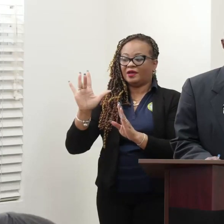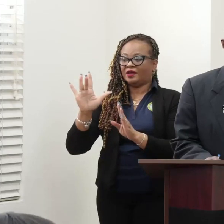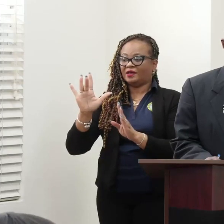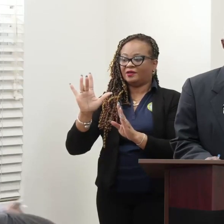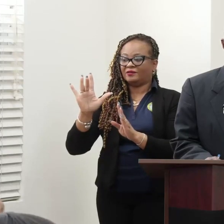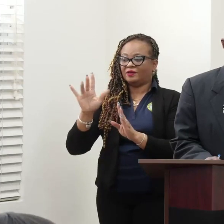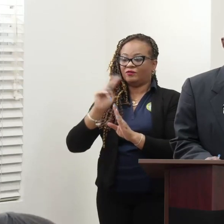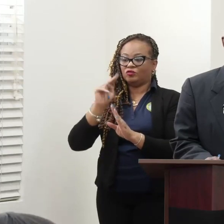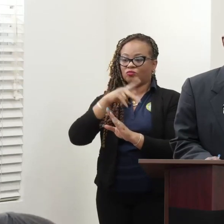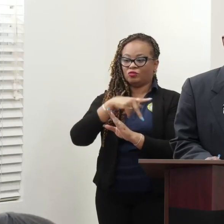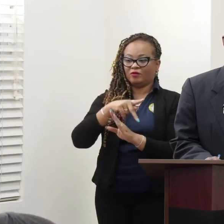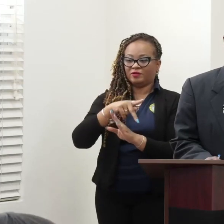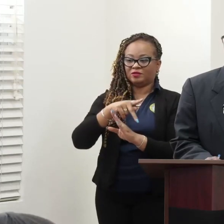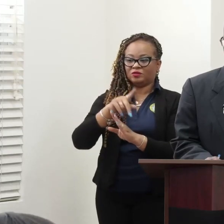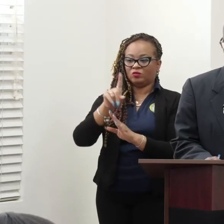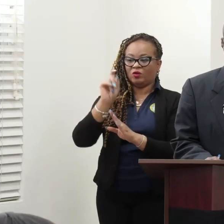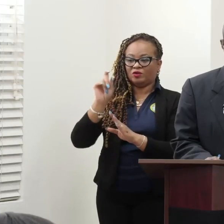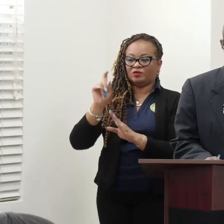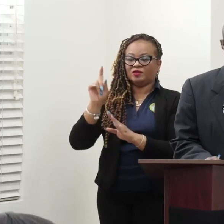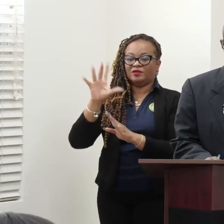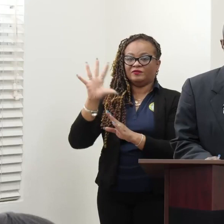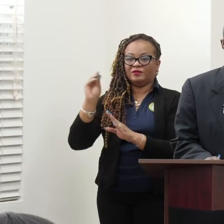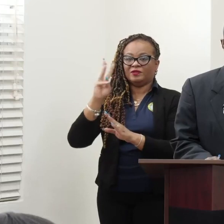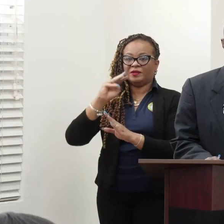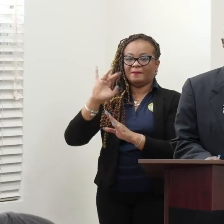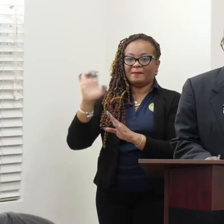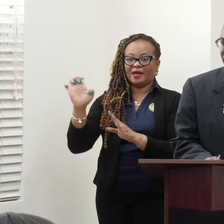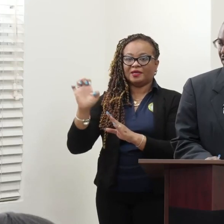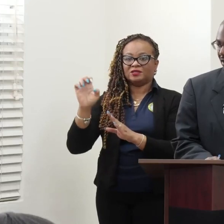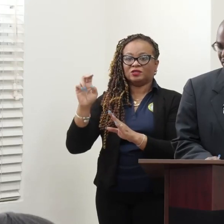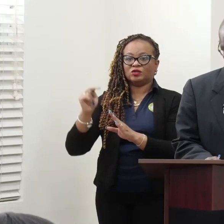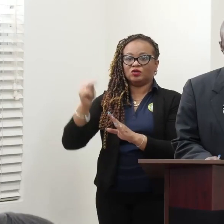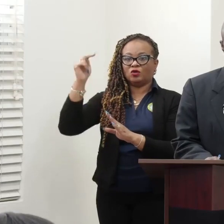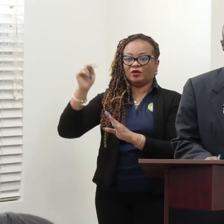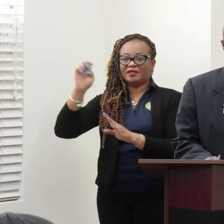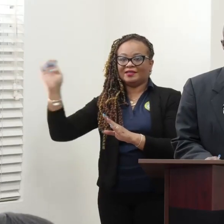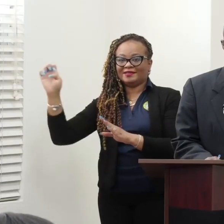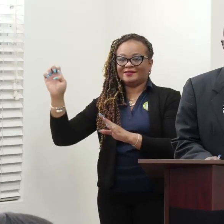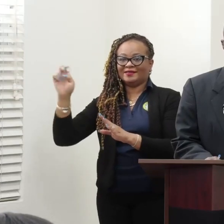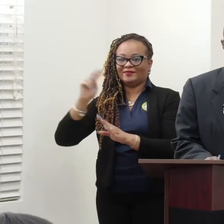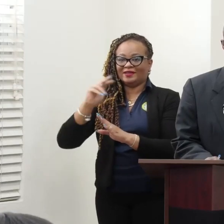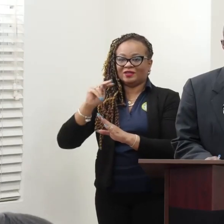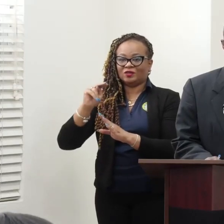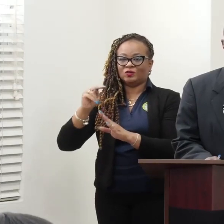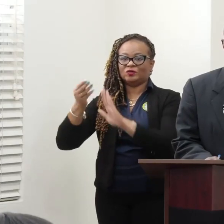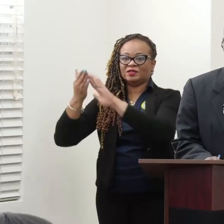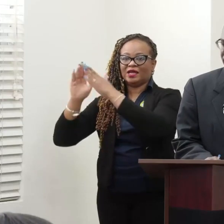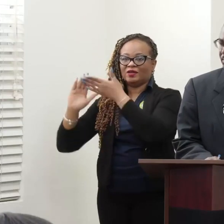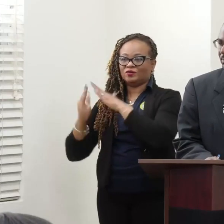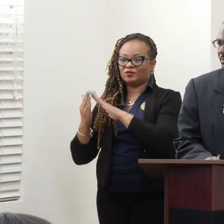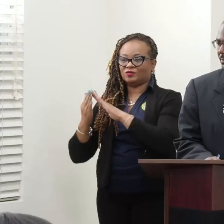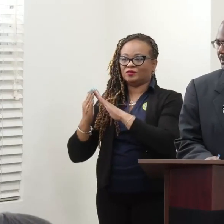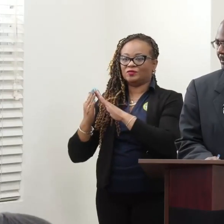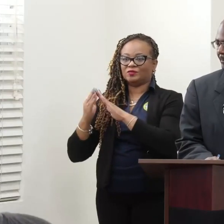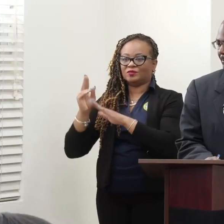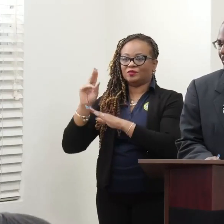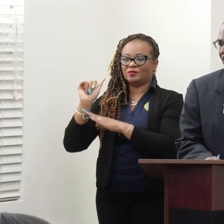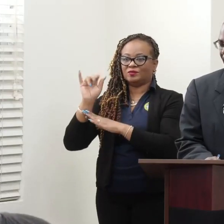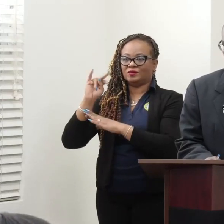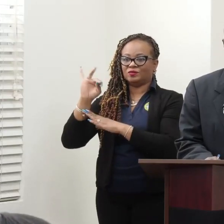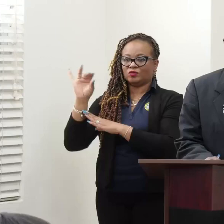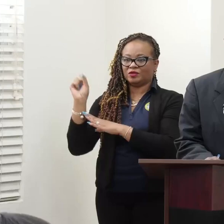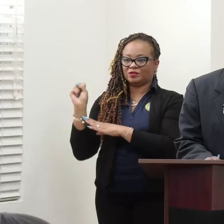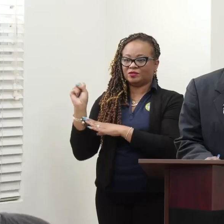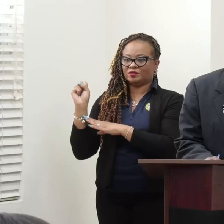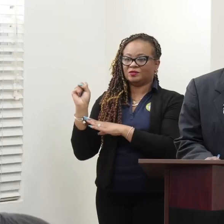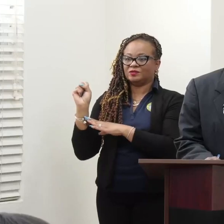New Providence, and 150 miles northeast of Nicholstown, Andros. Depuis cet âge-là, cyclone